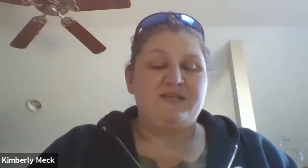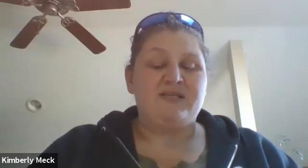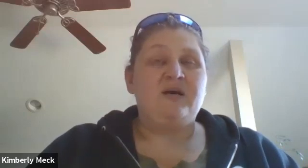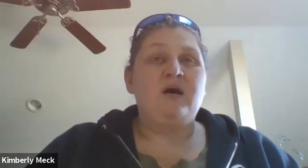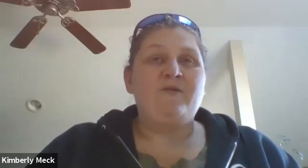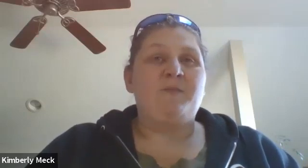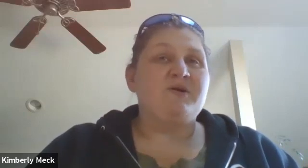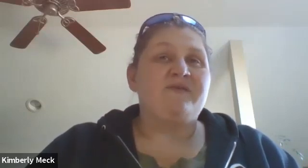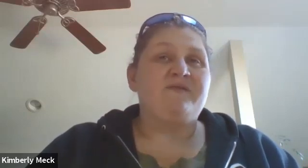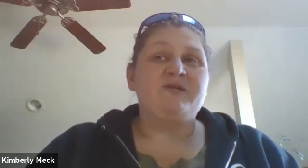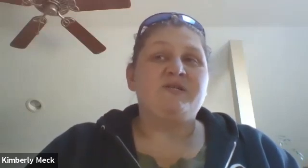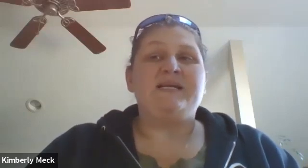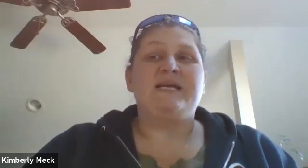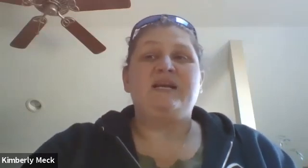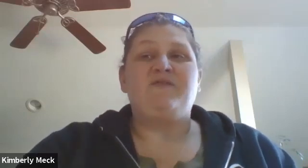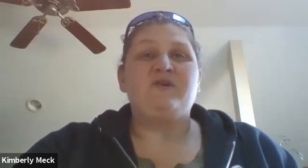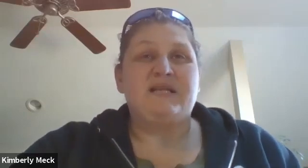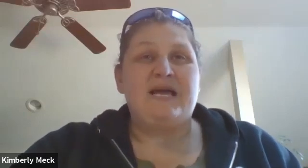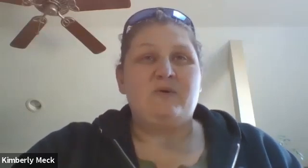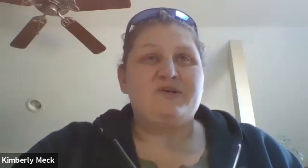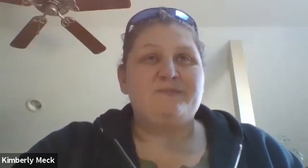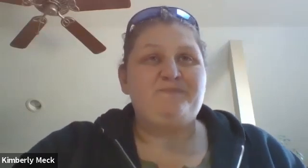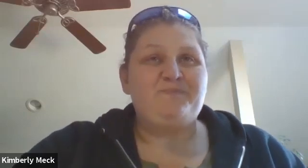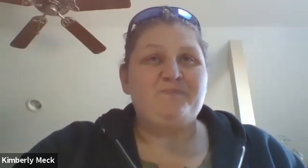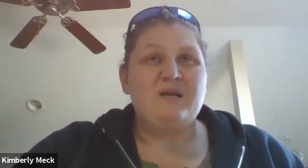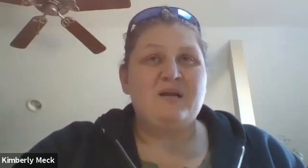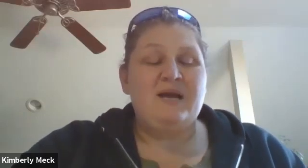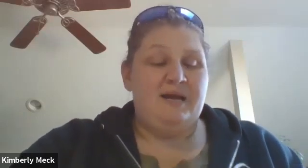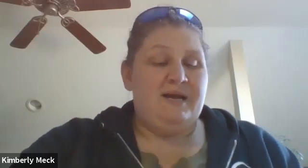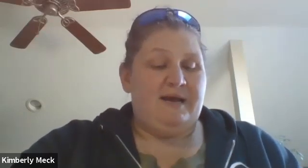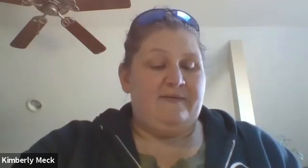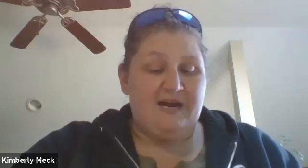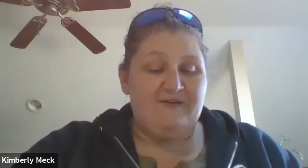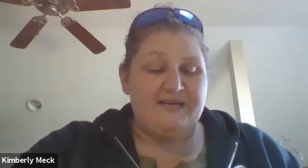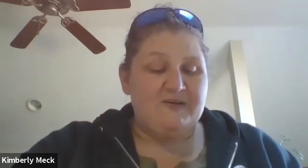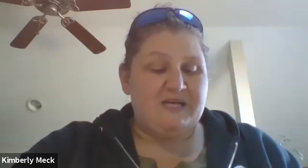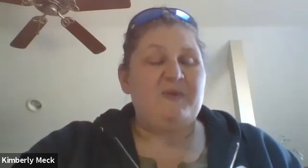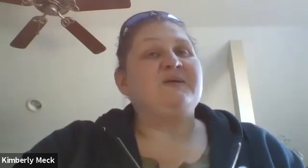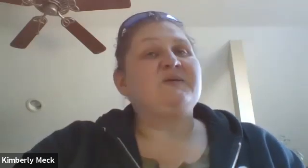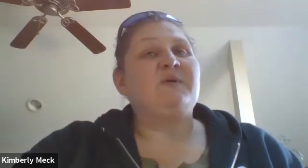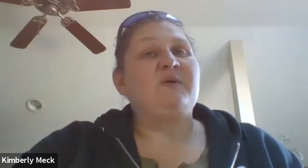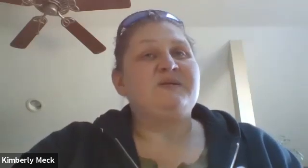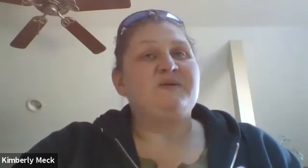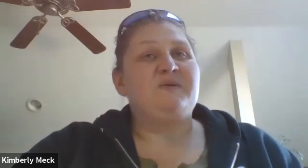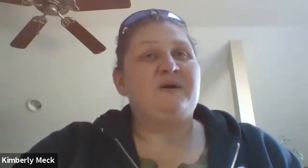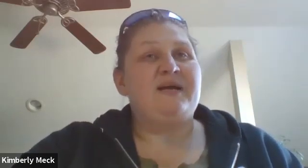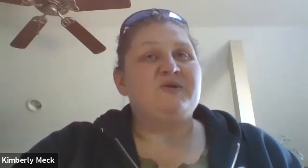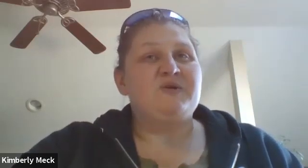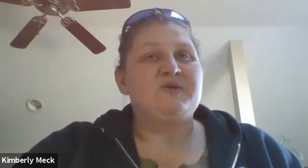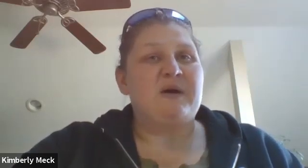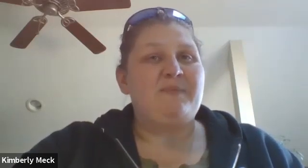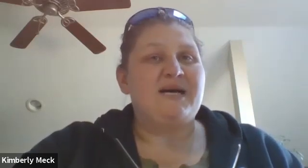people's preferences for person first or identity first language. And that covers the housekeeping. So I'm going